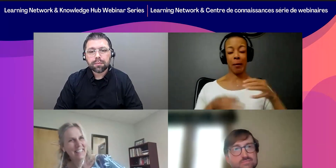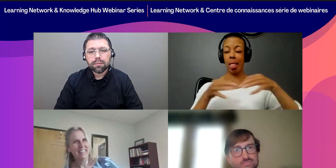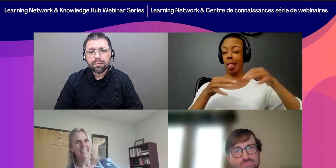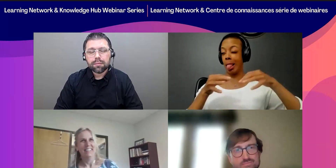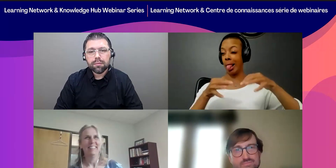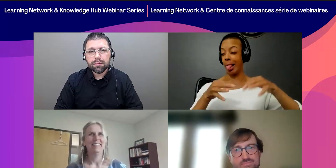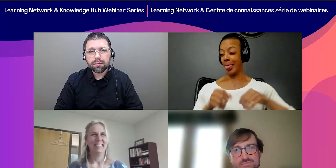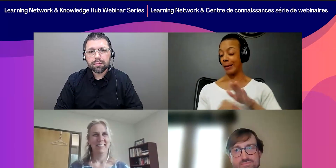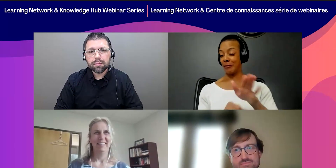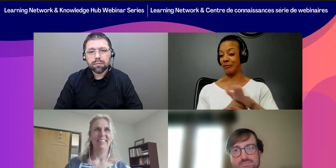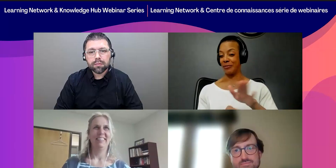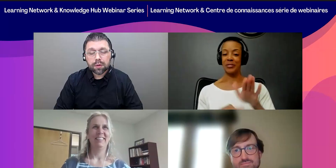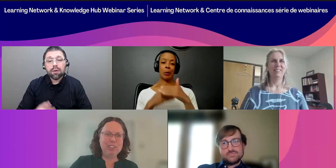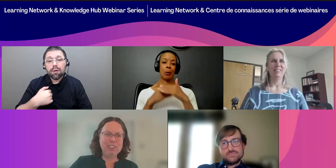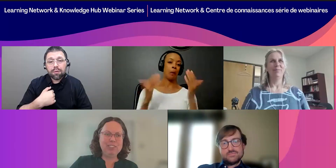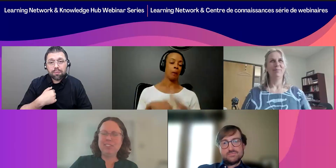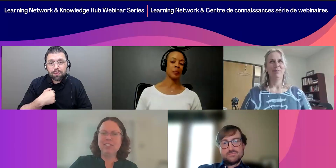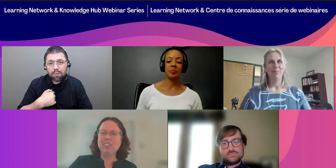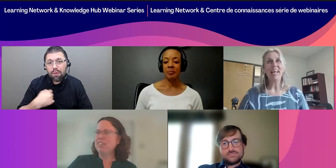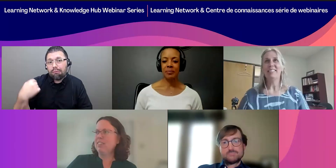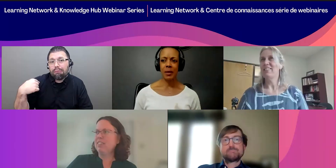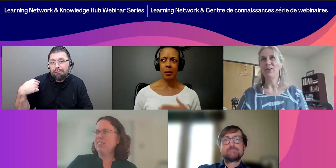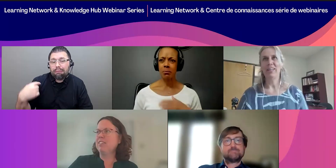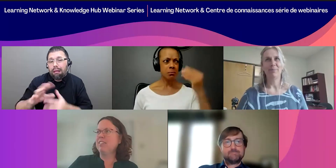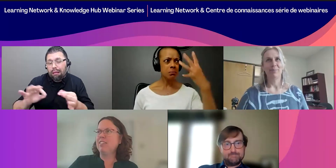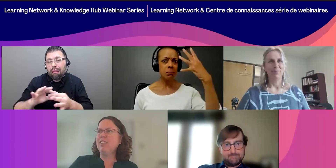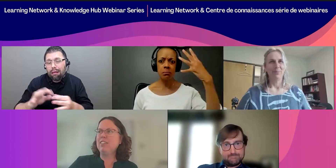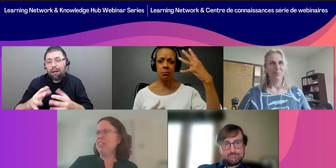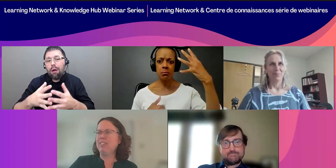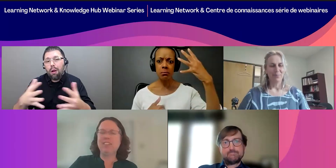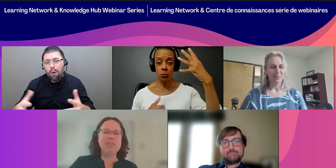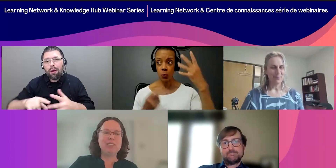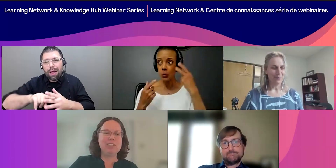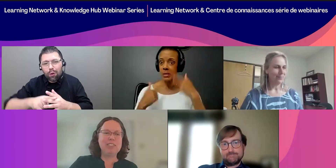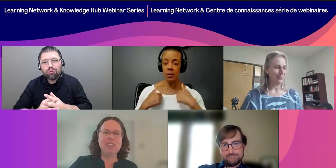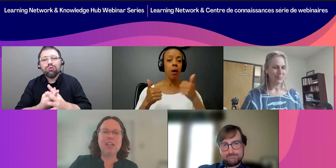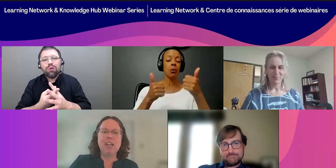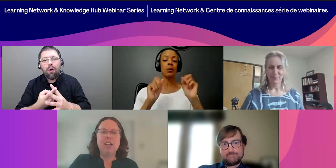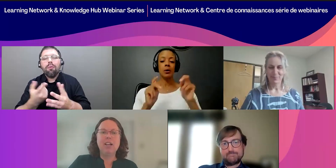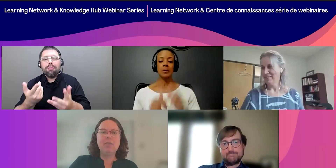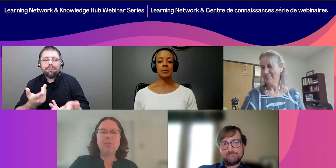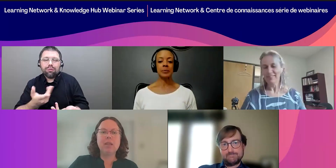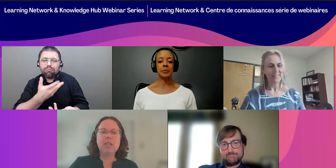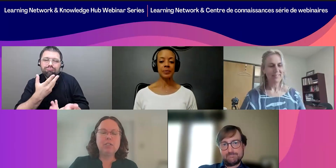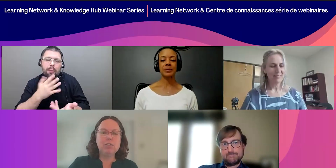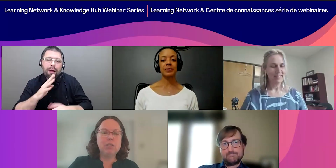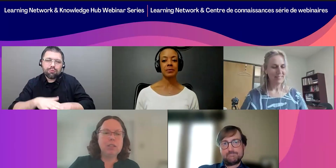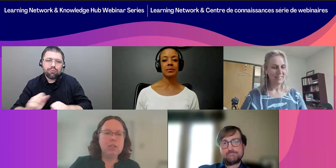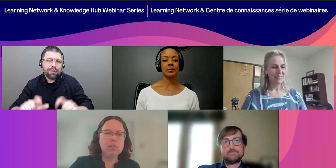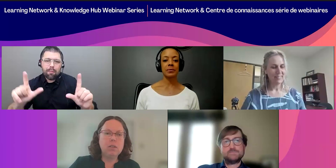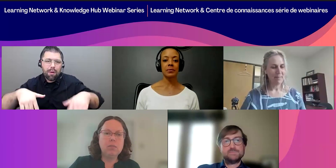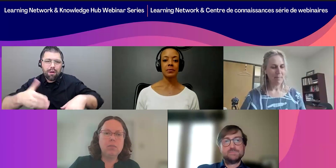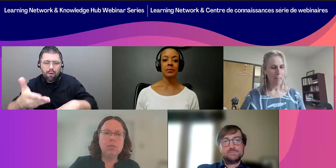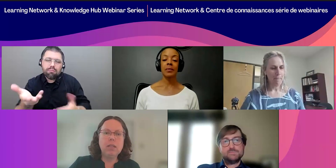to our project. Is my video on? Yes, it's all great. Oh, okay, good. I couldn't see it. Okay. Yeah,